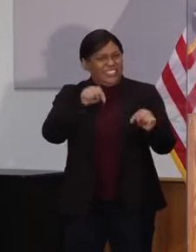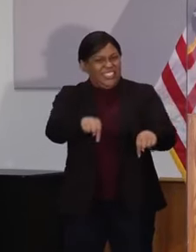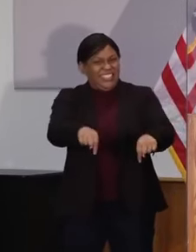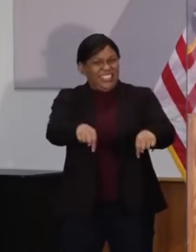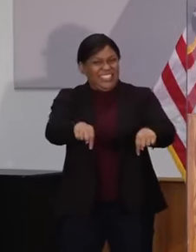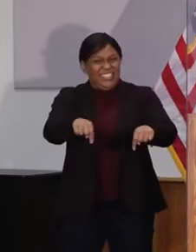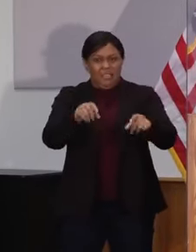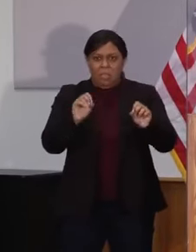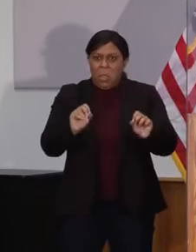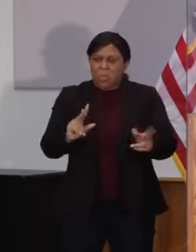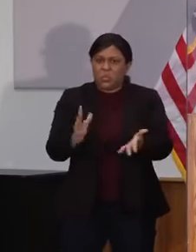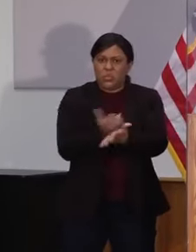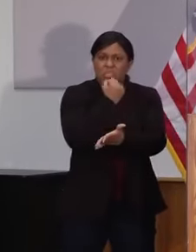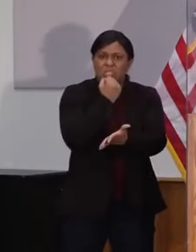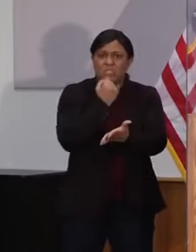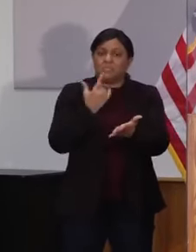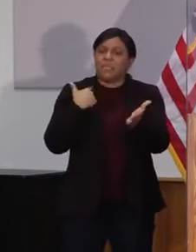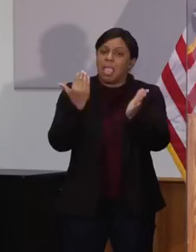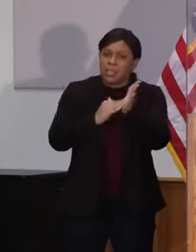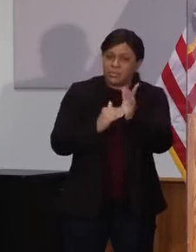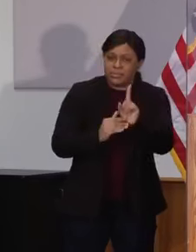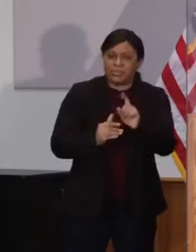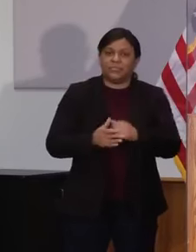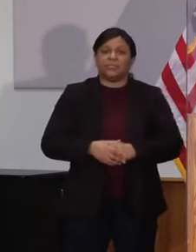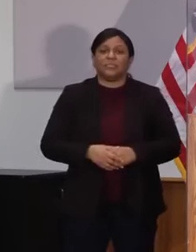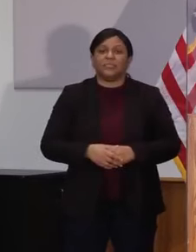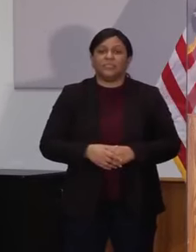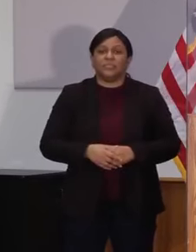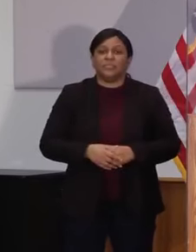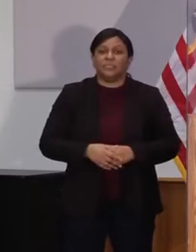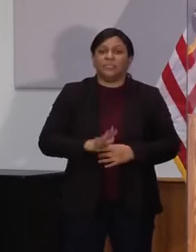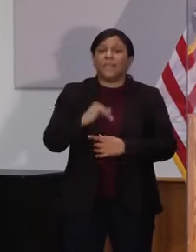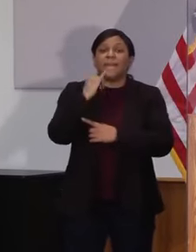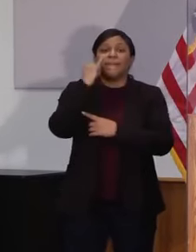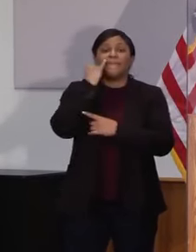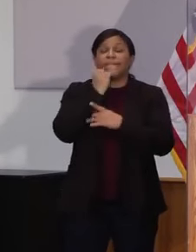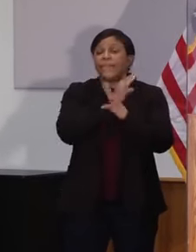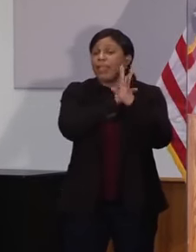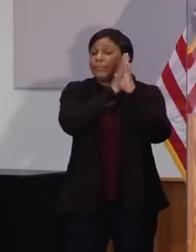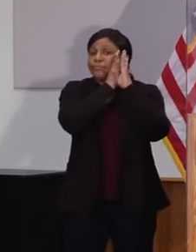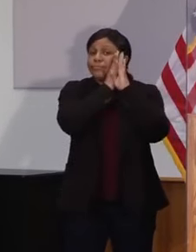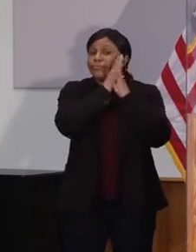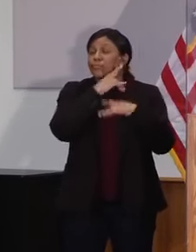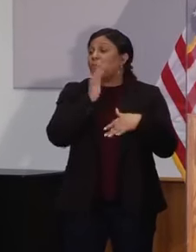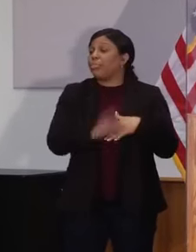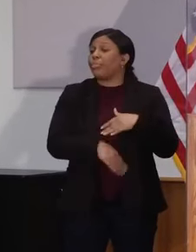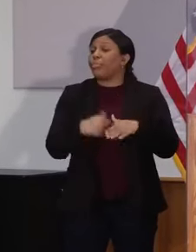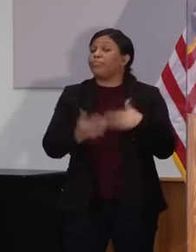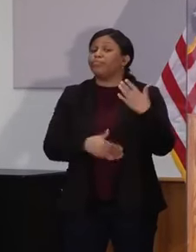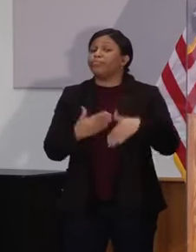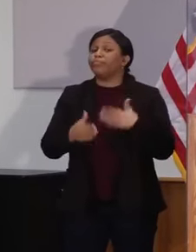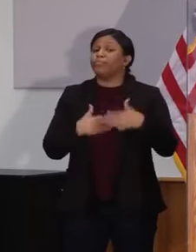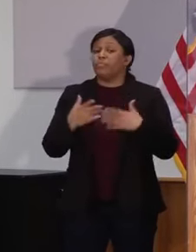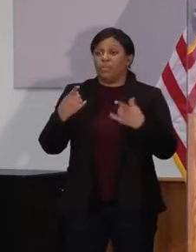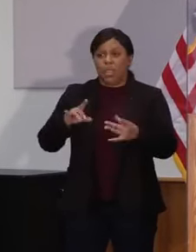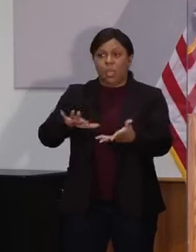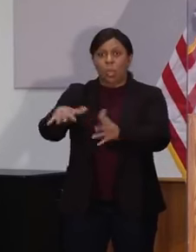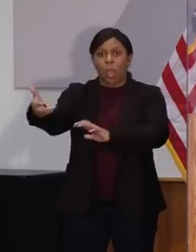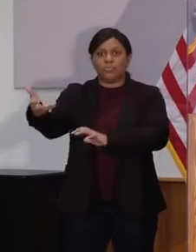But again, by not doing anything on it, again, they're asking me to do it, which I'm starting to see a pattern